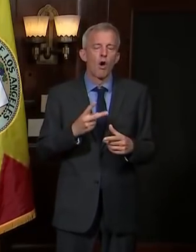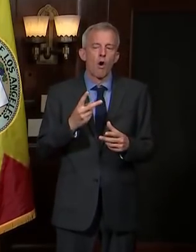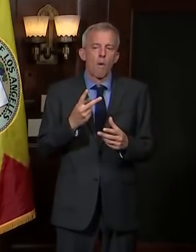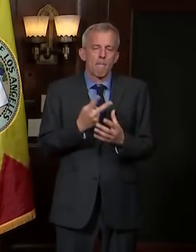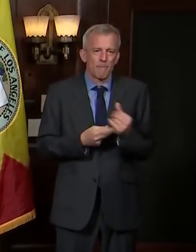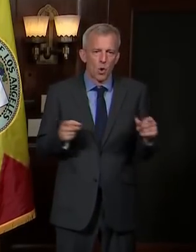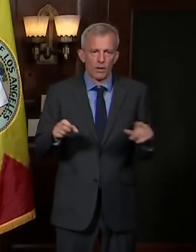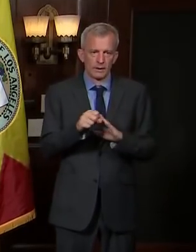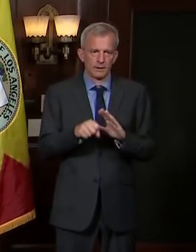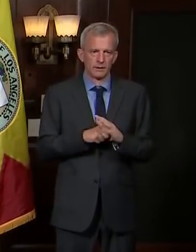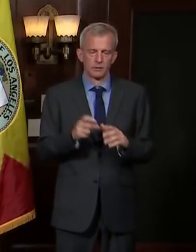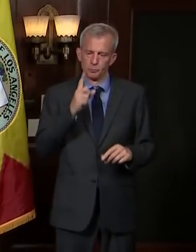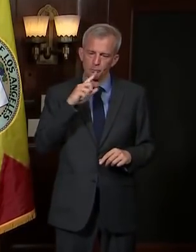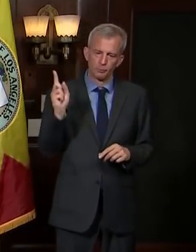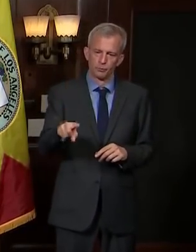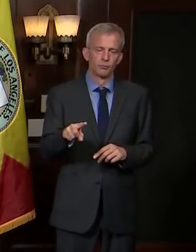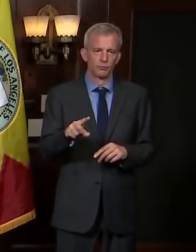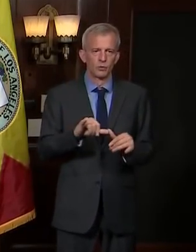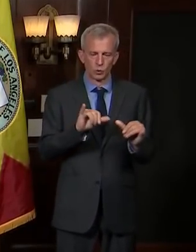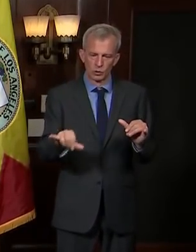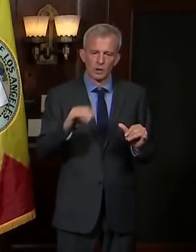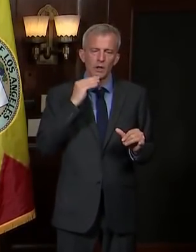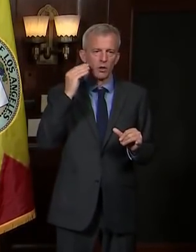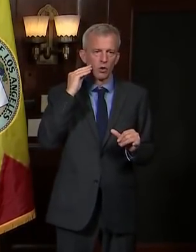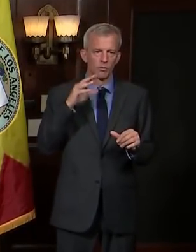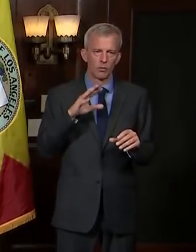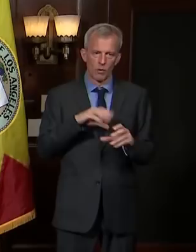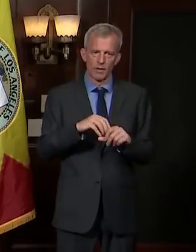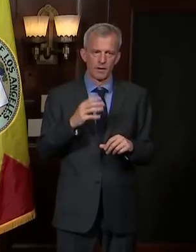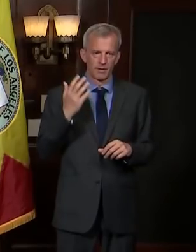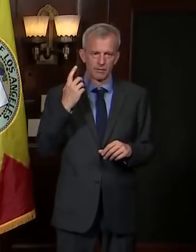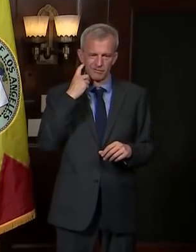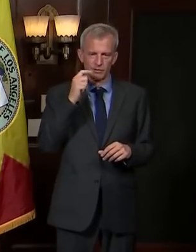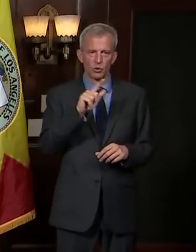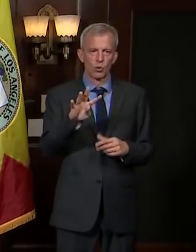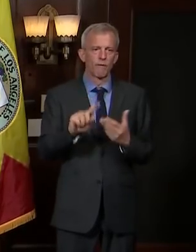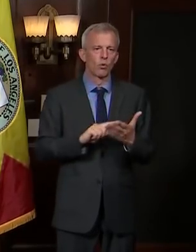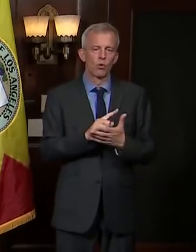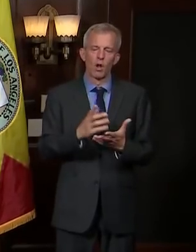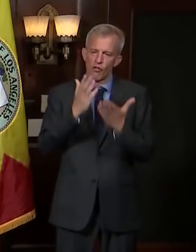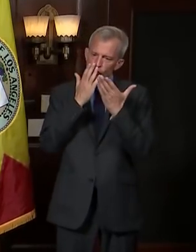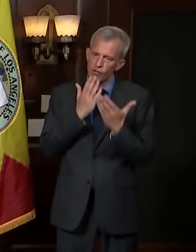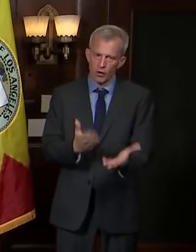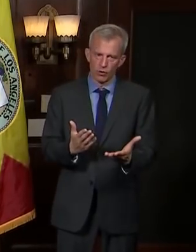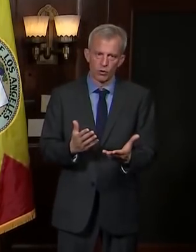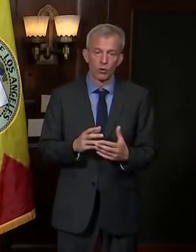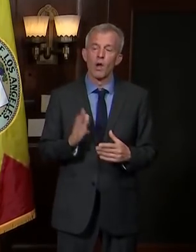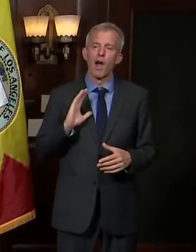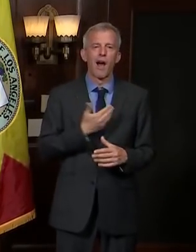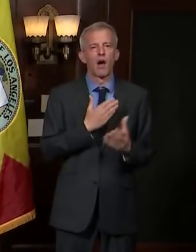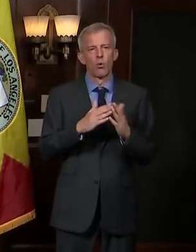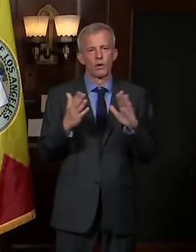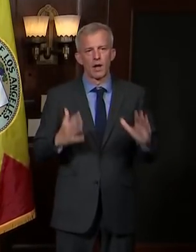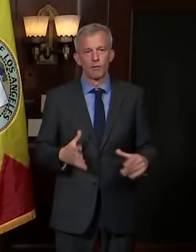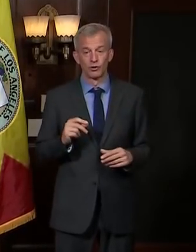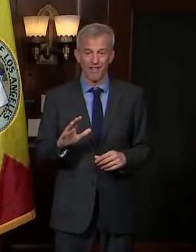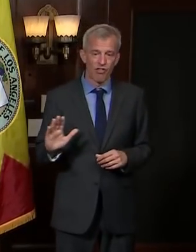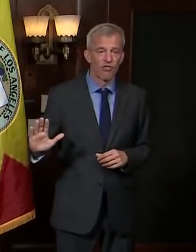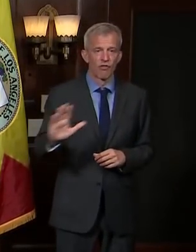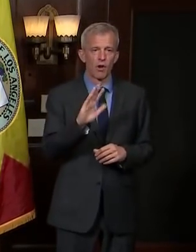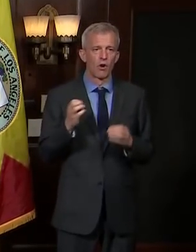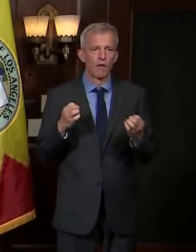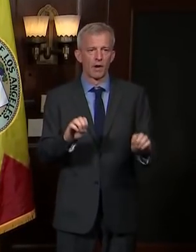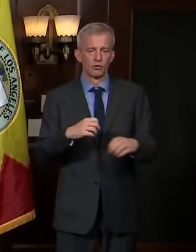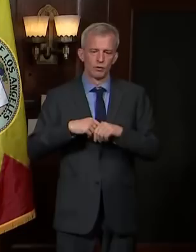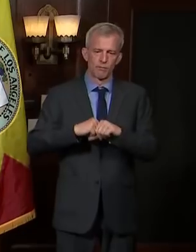orders in the past 24 hours. Thank you for doing that. Our neighbors and their efforts to protect and ensure